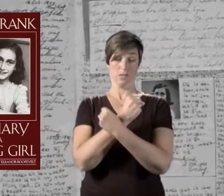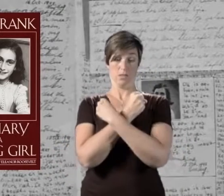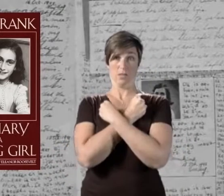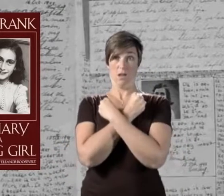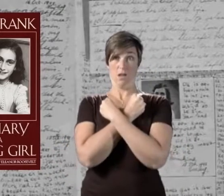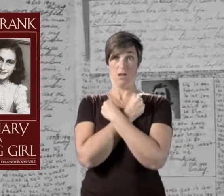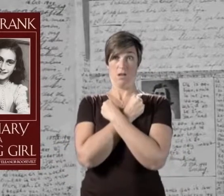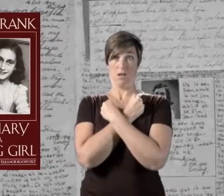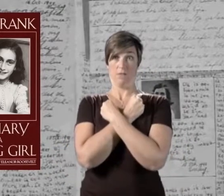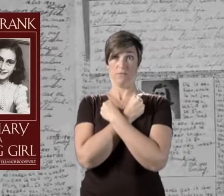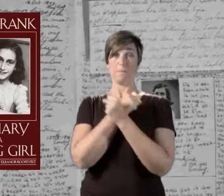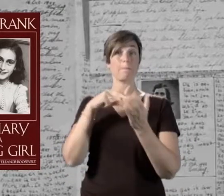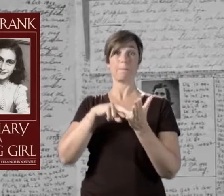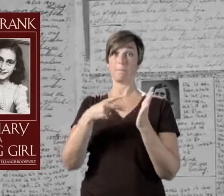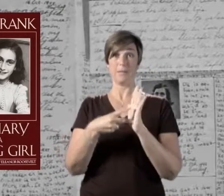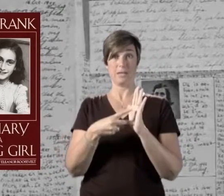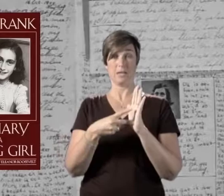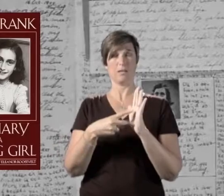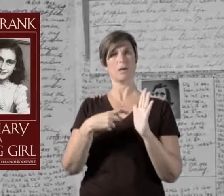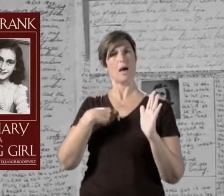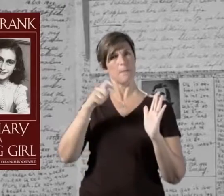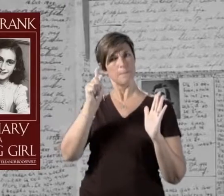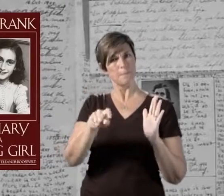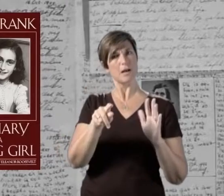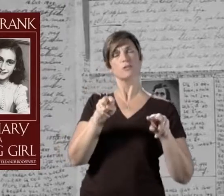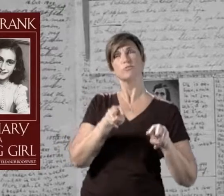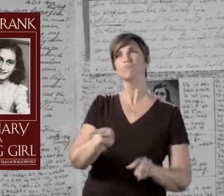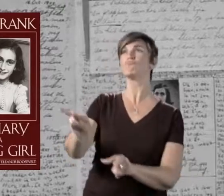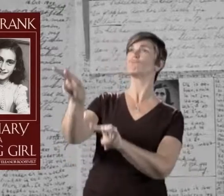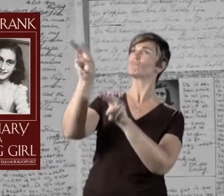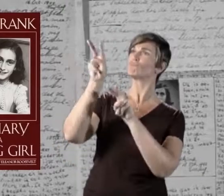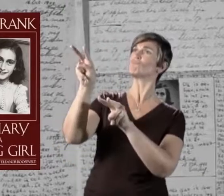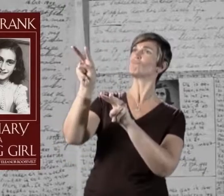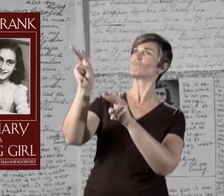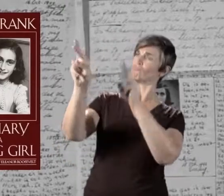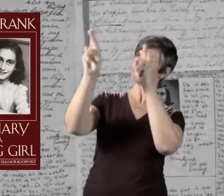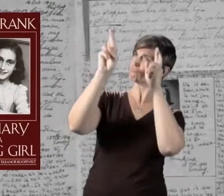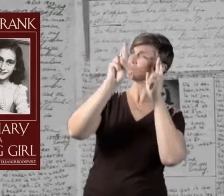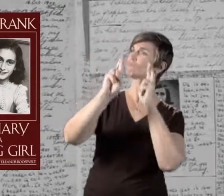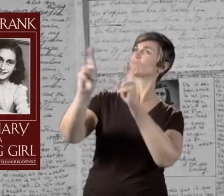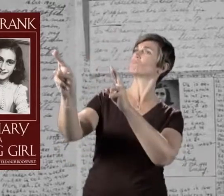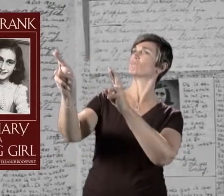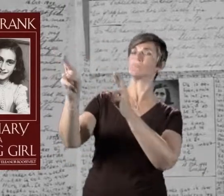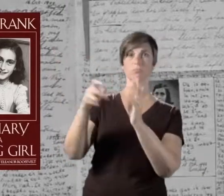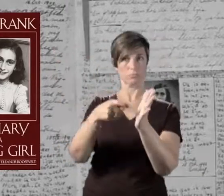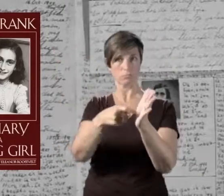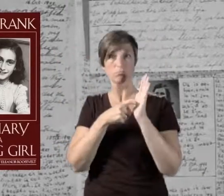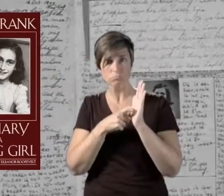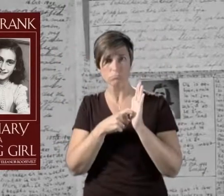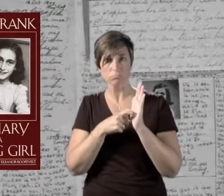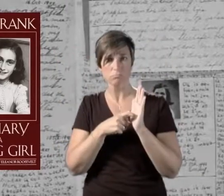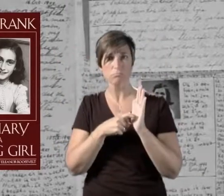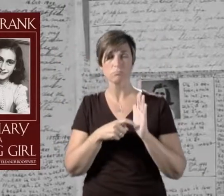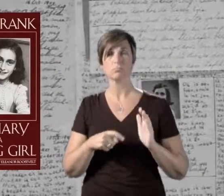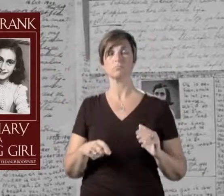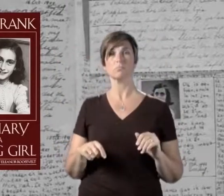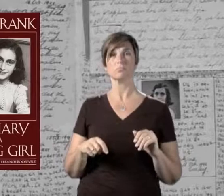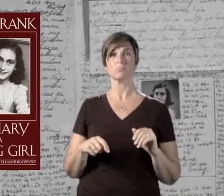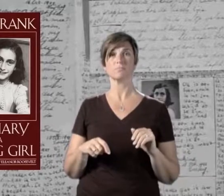If I love anyone, above all, I must have admiration for them. Admiration and respect.